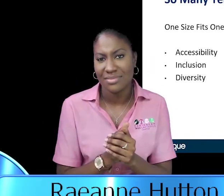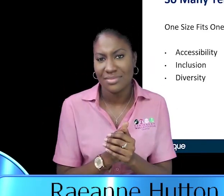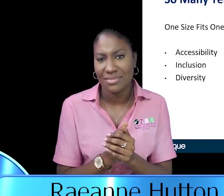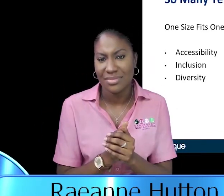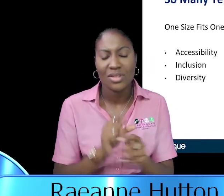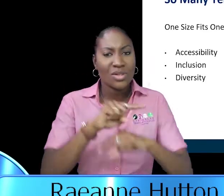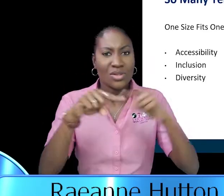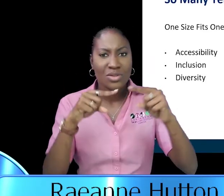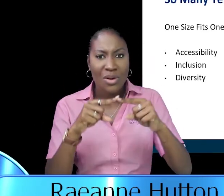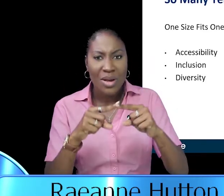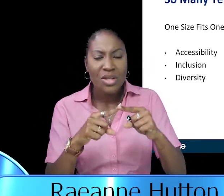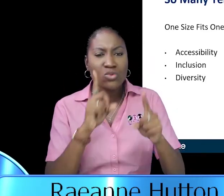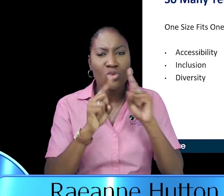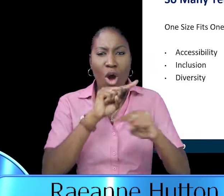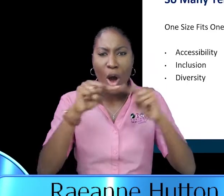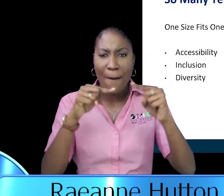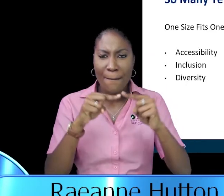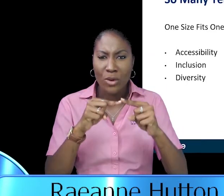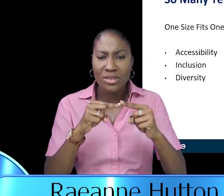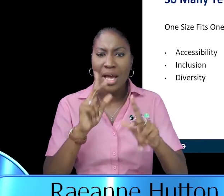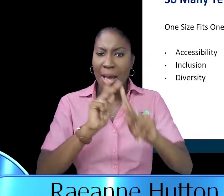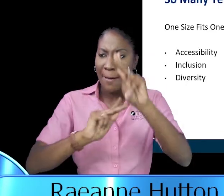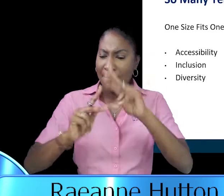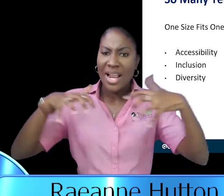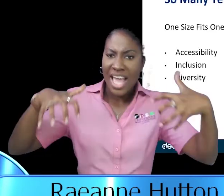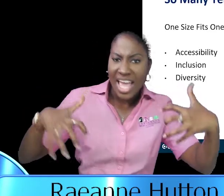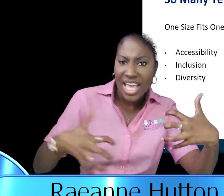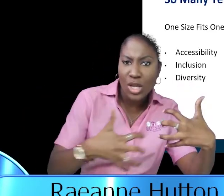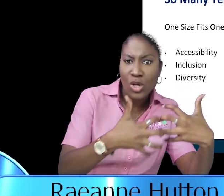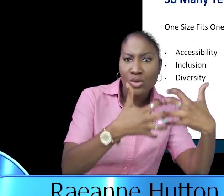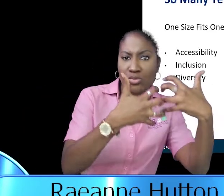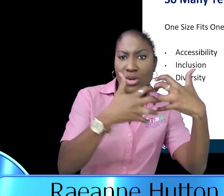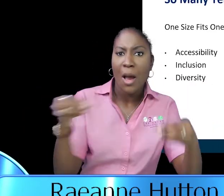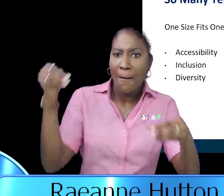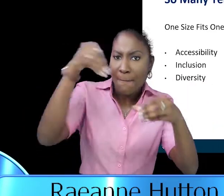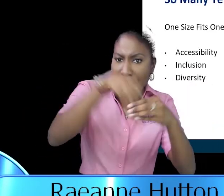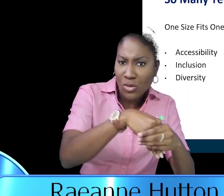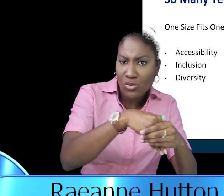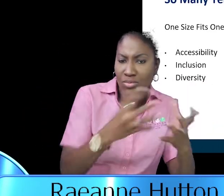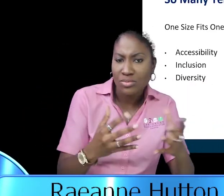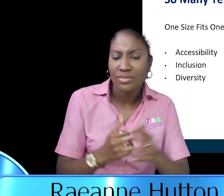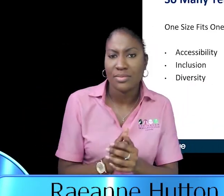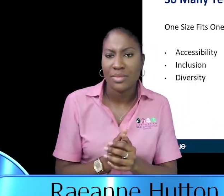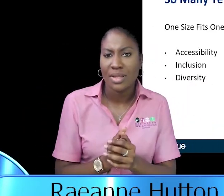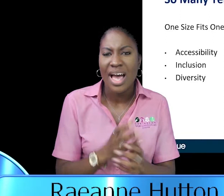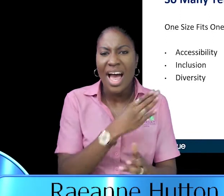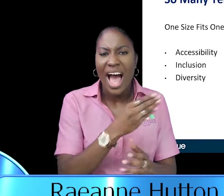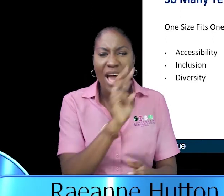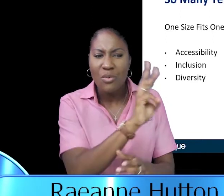to inclusive design and inclusion, which I'm coming to next, as well as